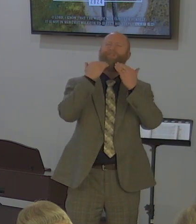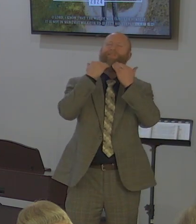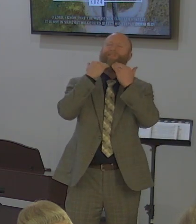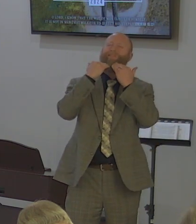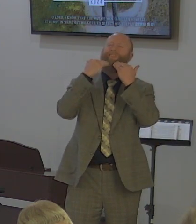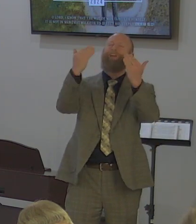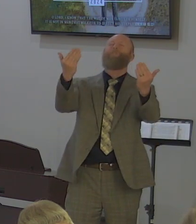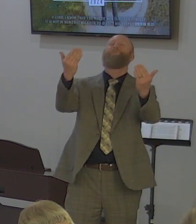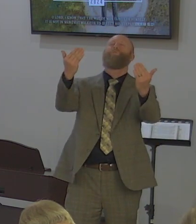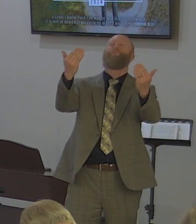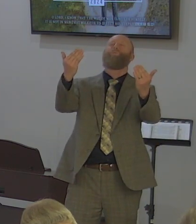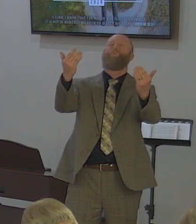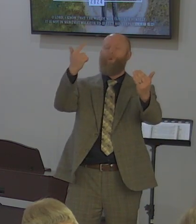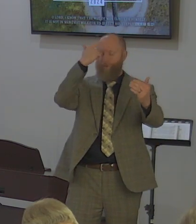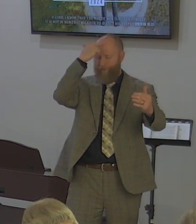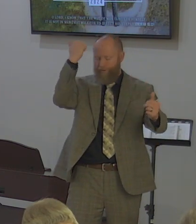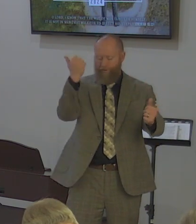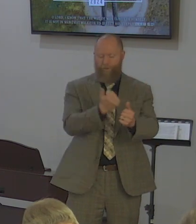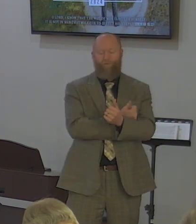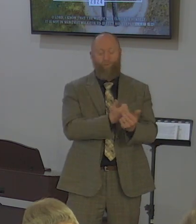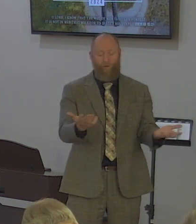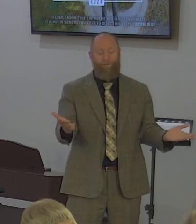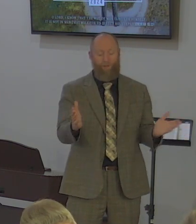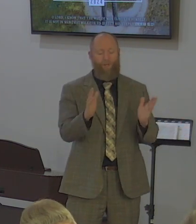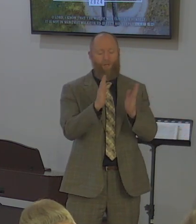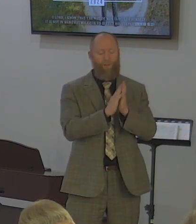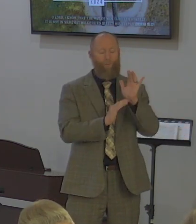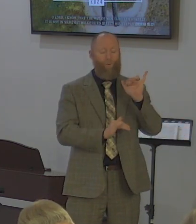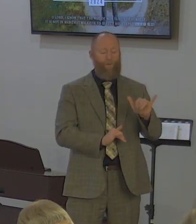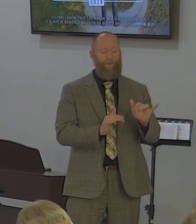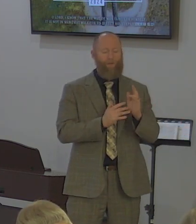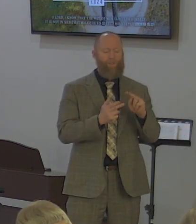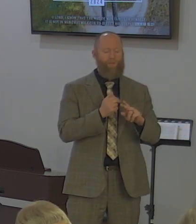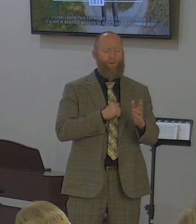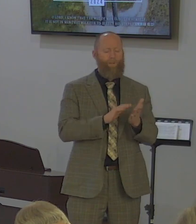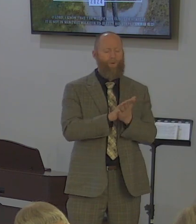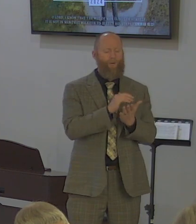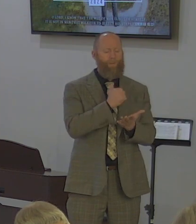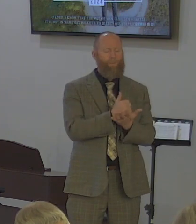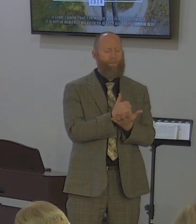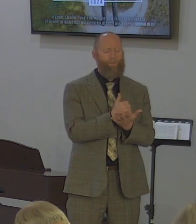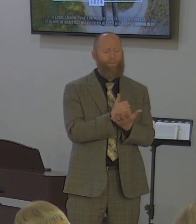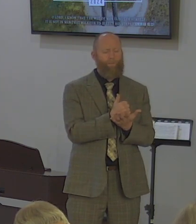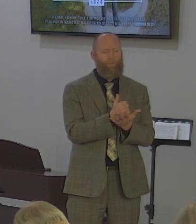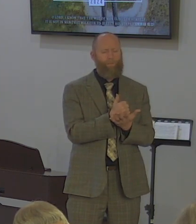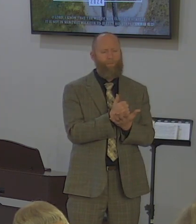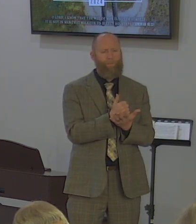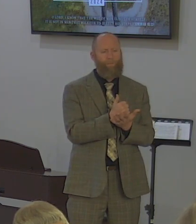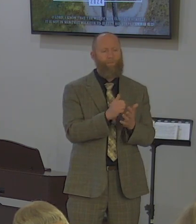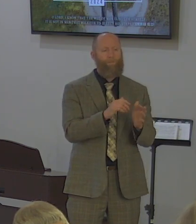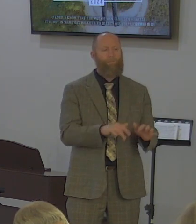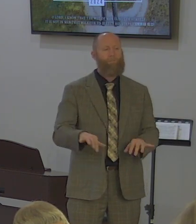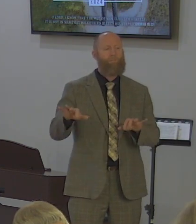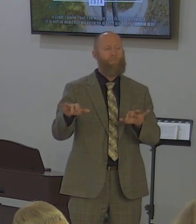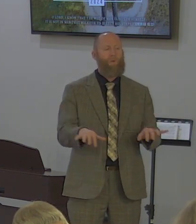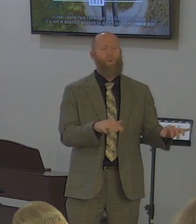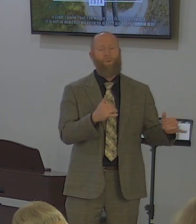all-sufficient Christ. I pray these things in Jesus' name. Amen. The piano's going to